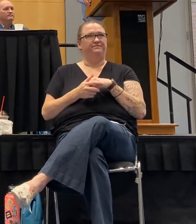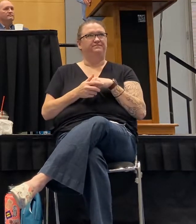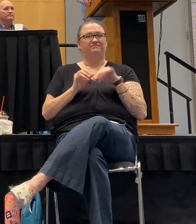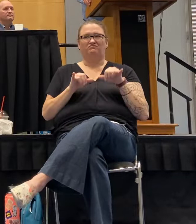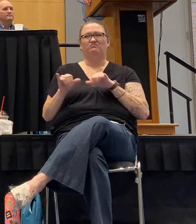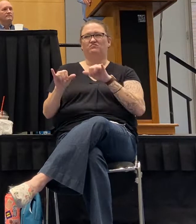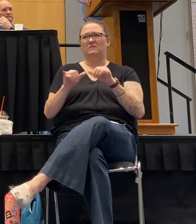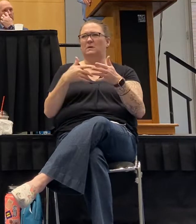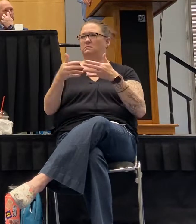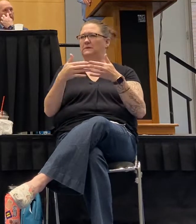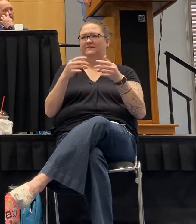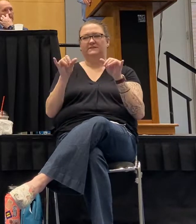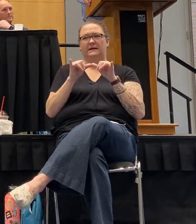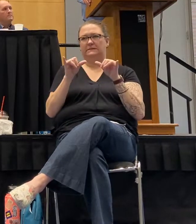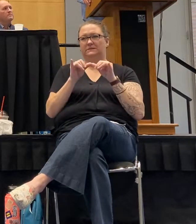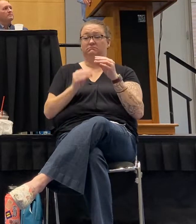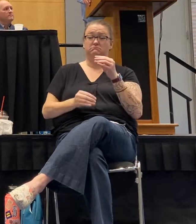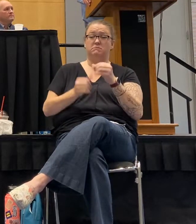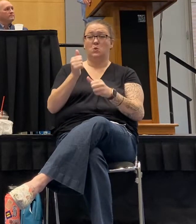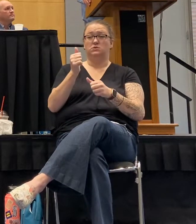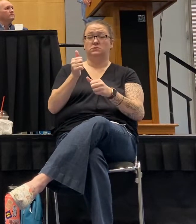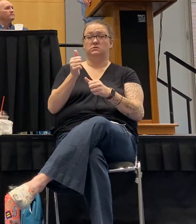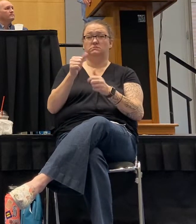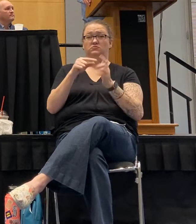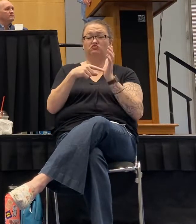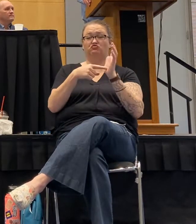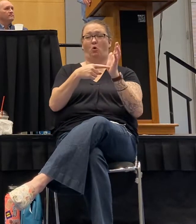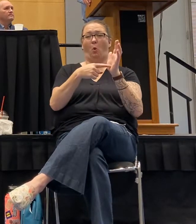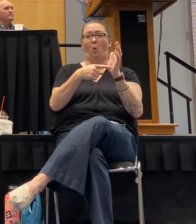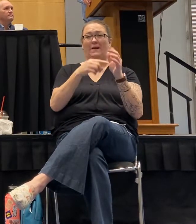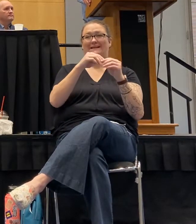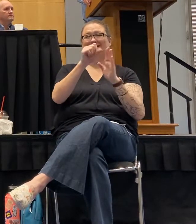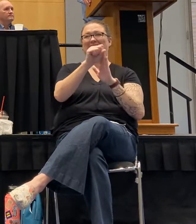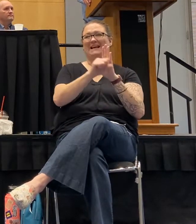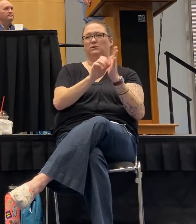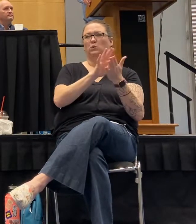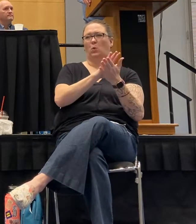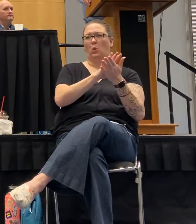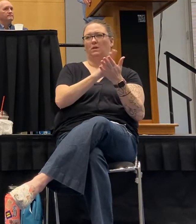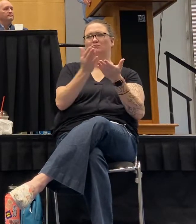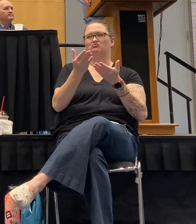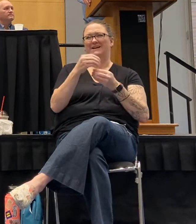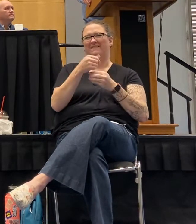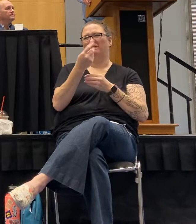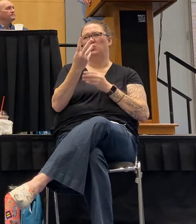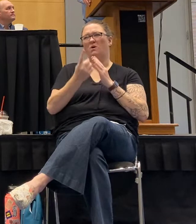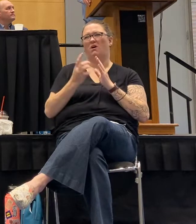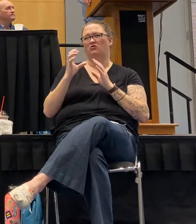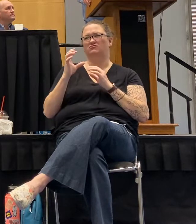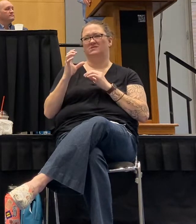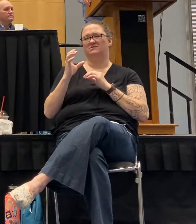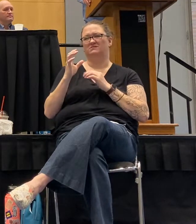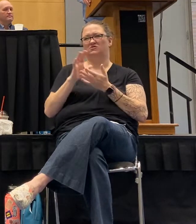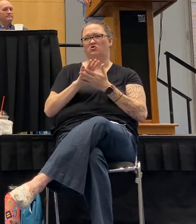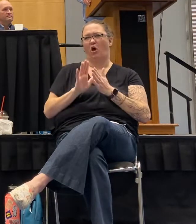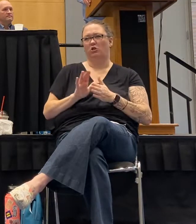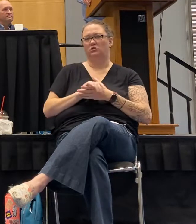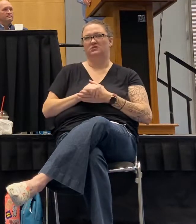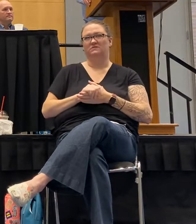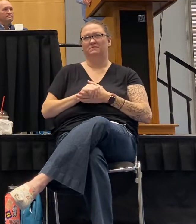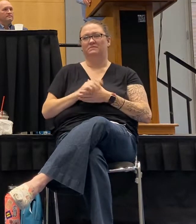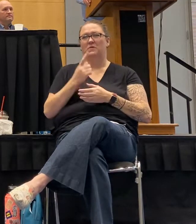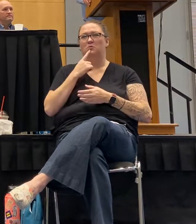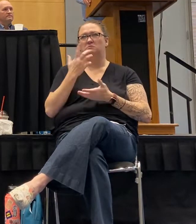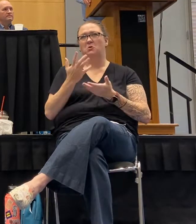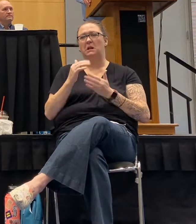of size. It's most pronounced among state schools that bring in a few hundred scholars. And I